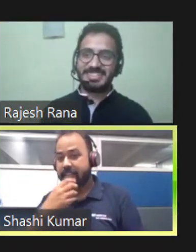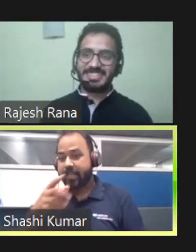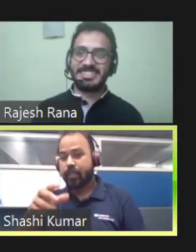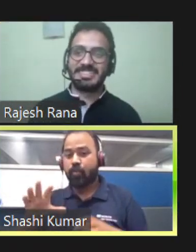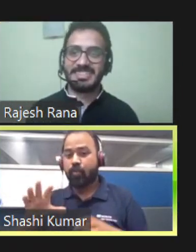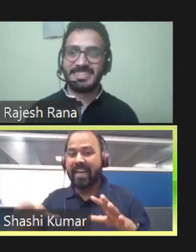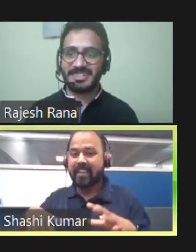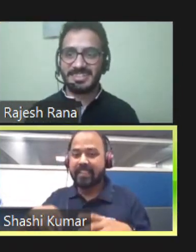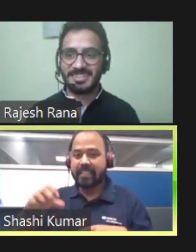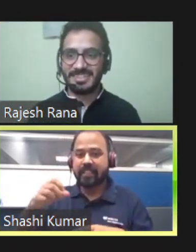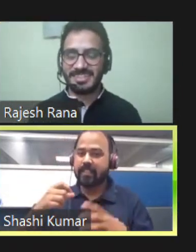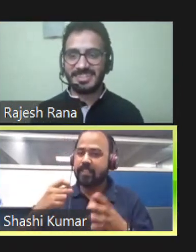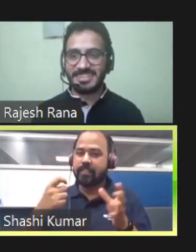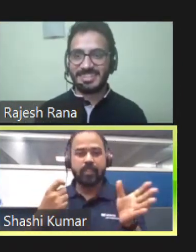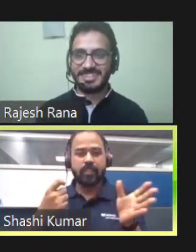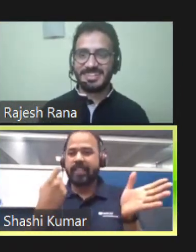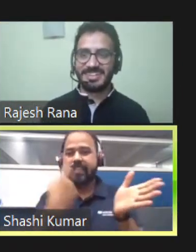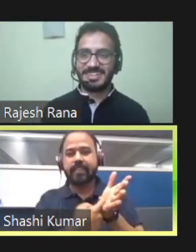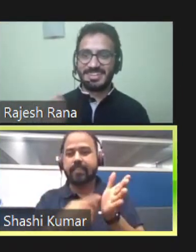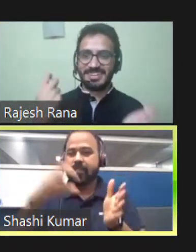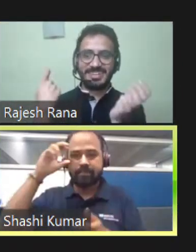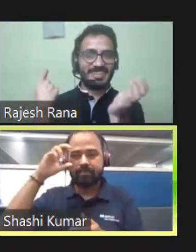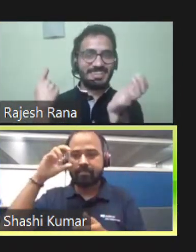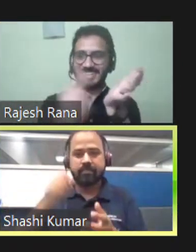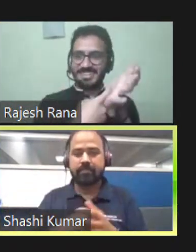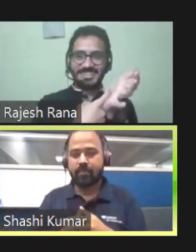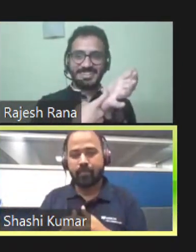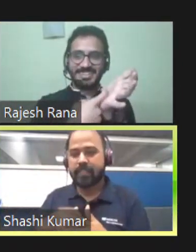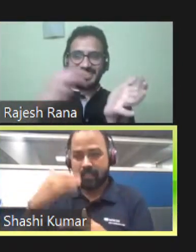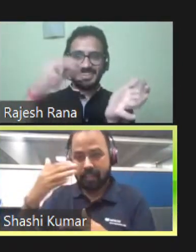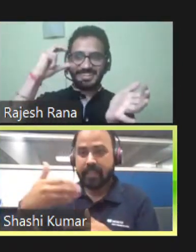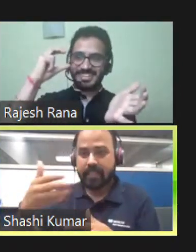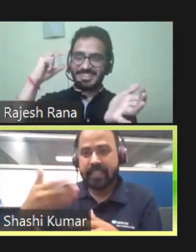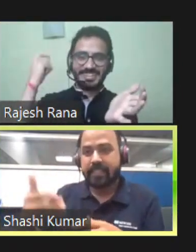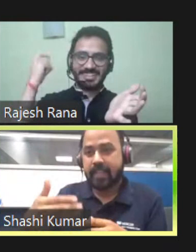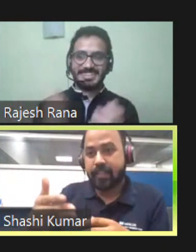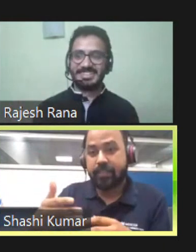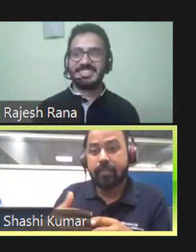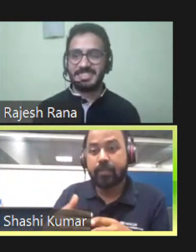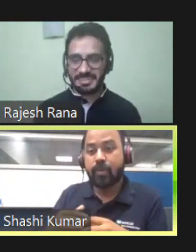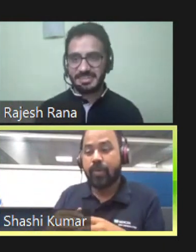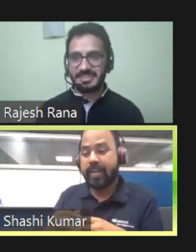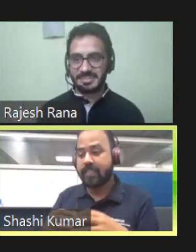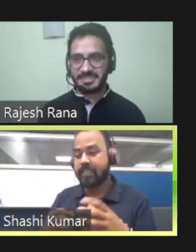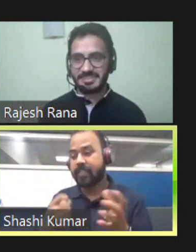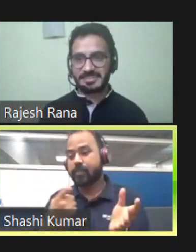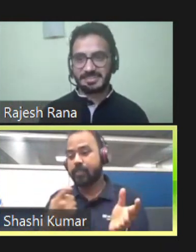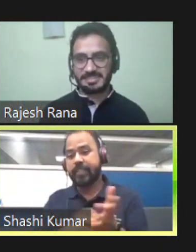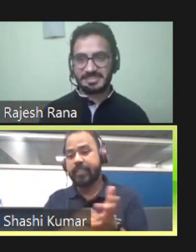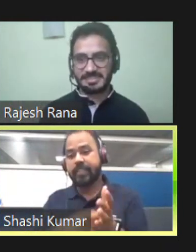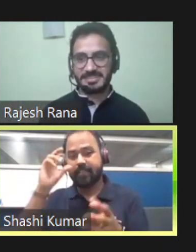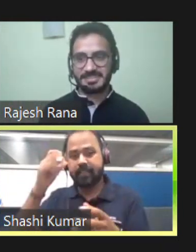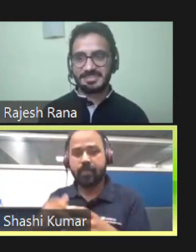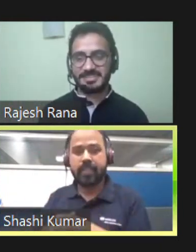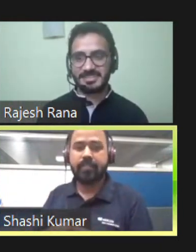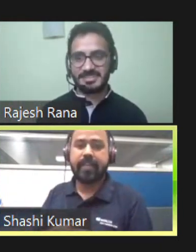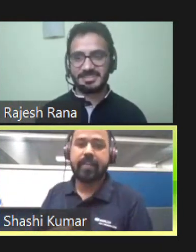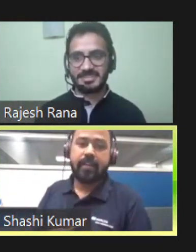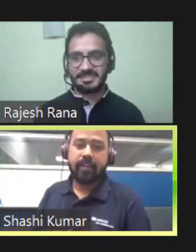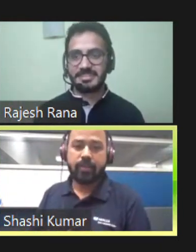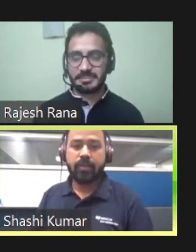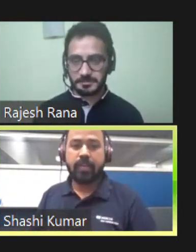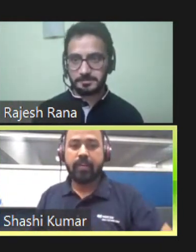And I will tell you why Rajesh is just doing this. Right? In the latest slide, you will come to know why Rajesh is doing like this only,